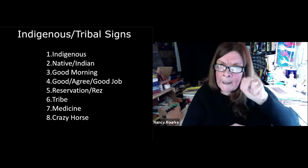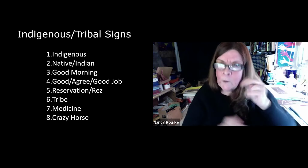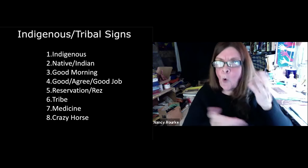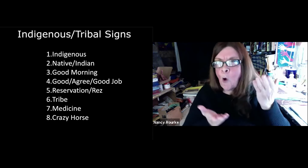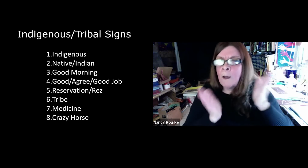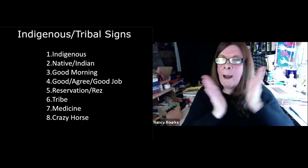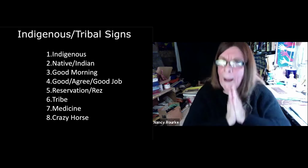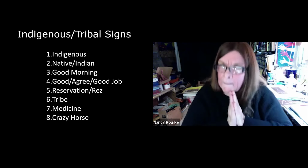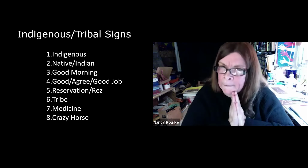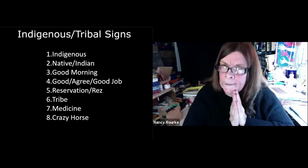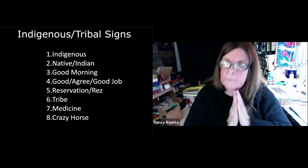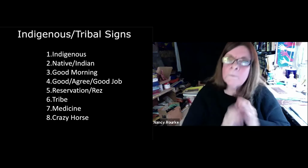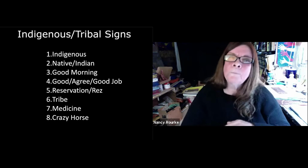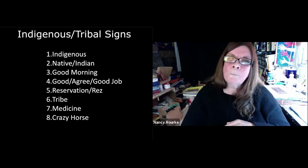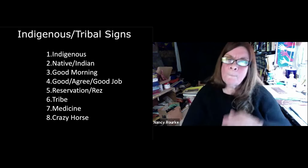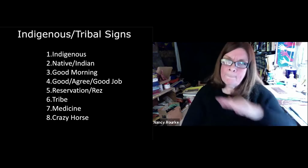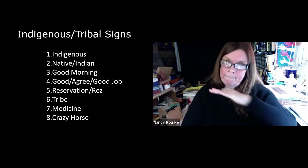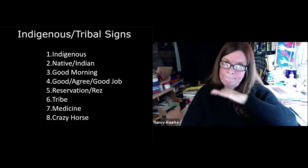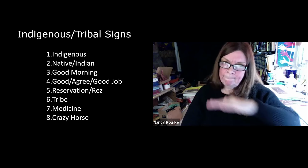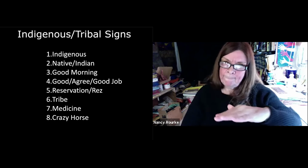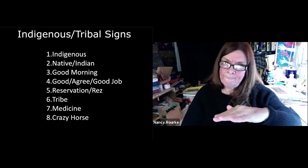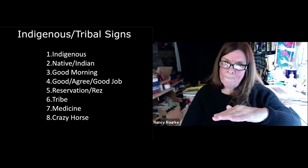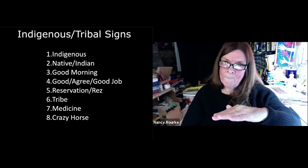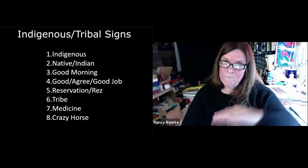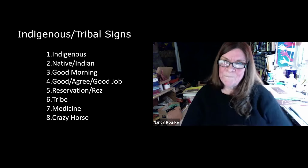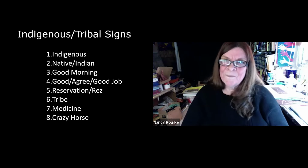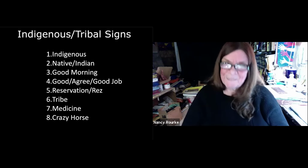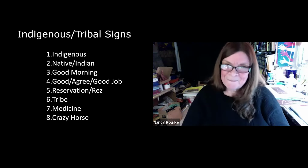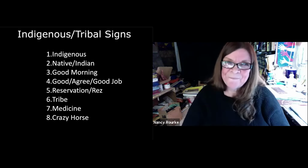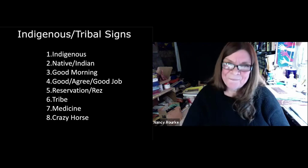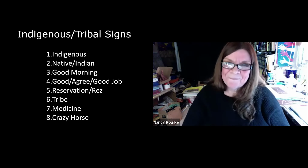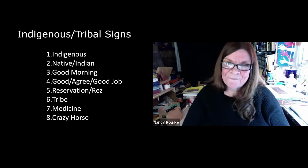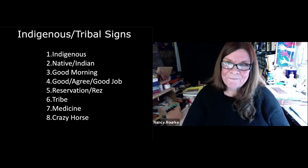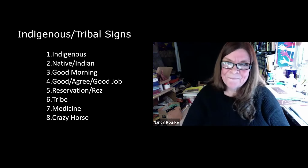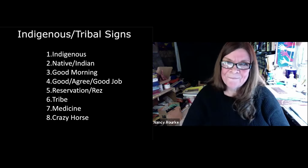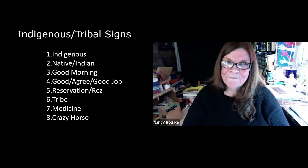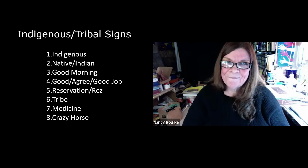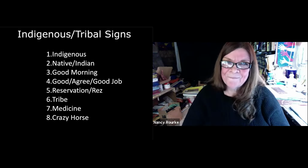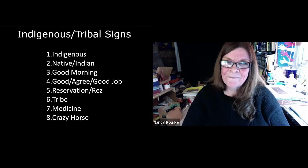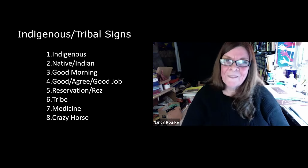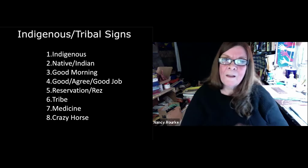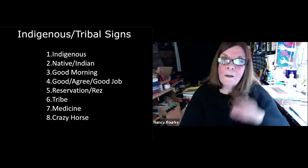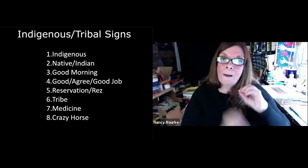job, or if you want to say, amen, I agree, right? It's this sign right here. Just good.